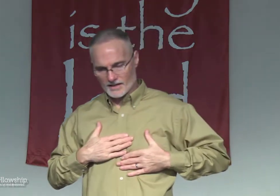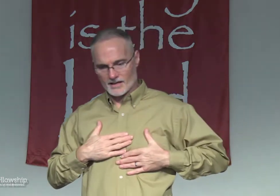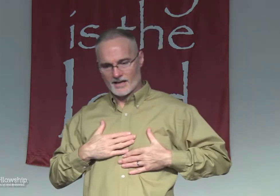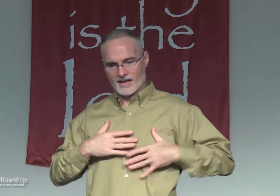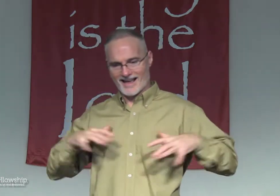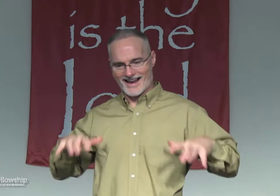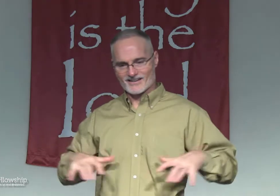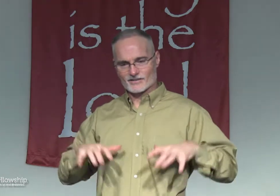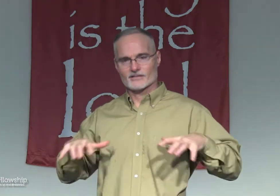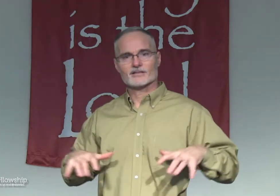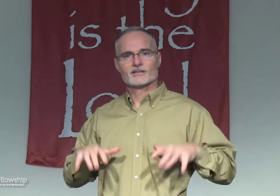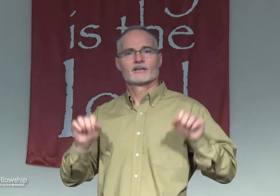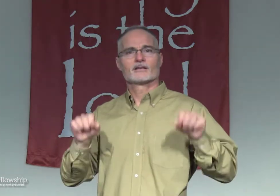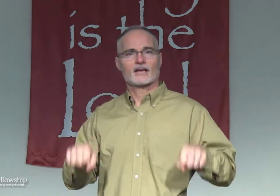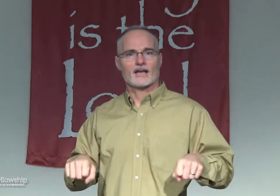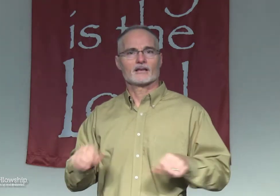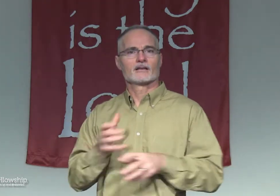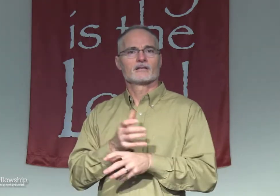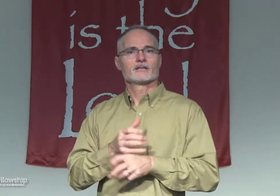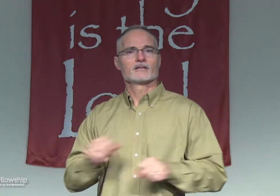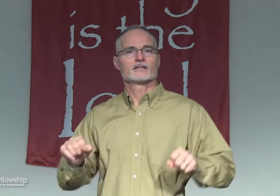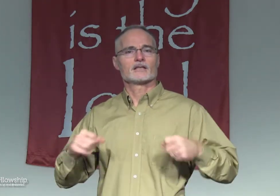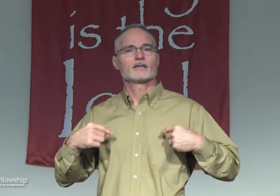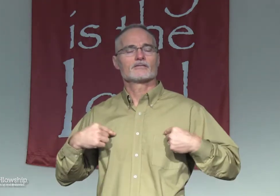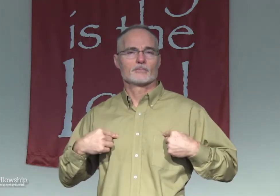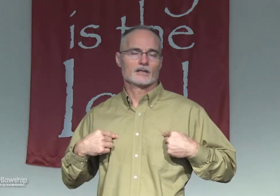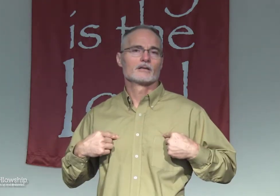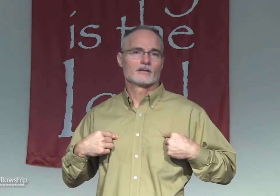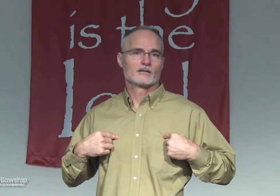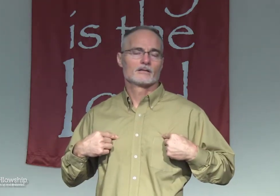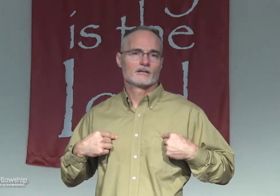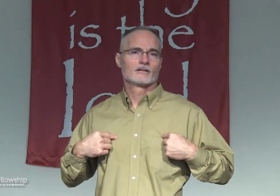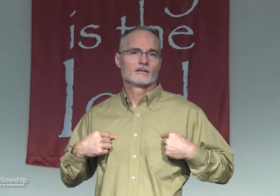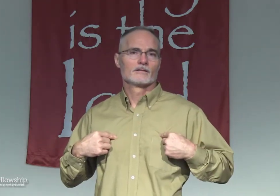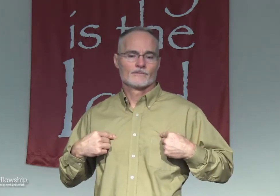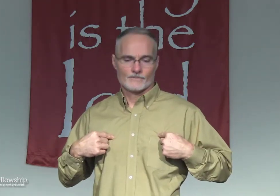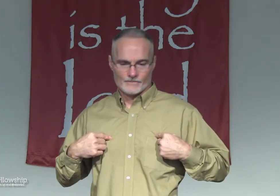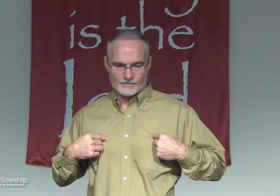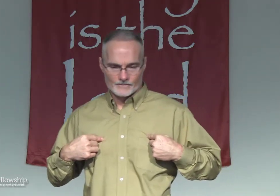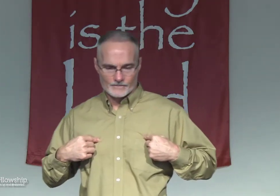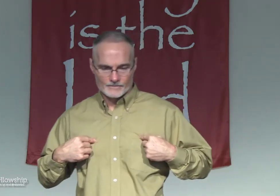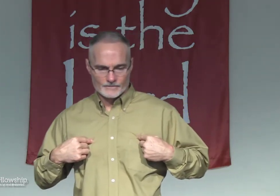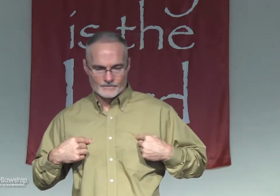still people believe that their own actions can save them.